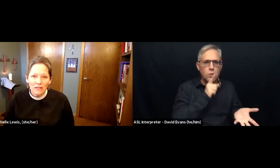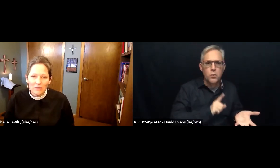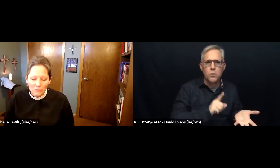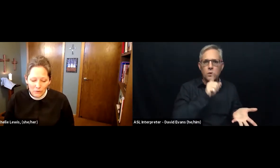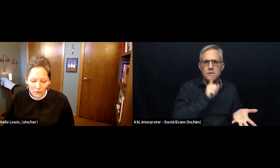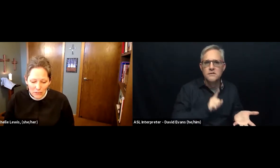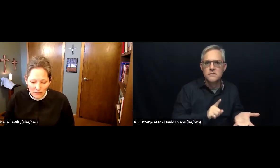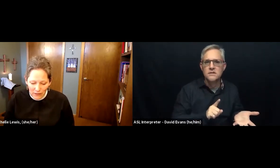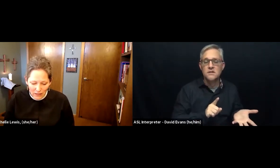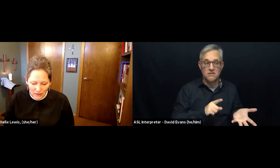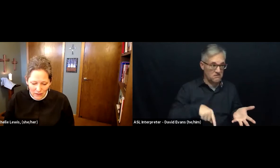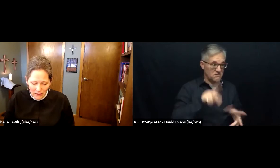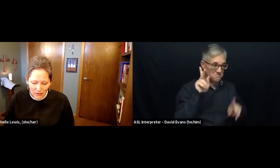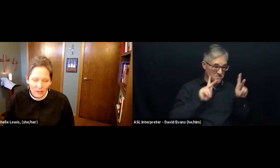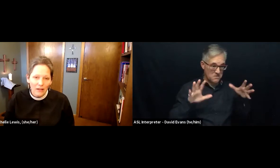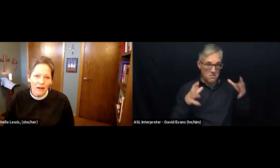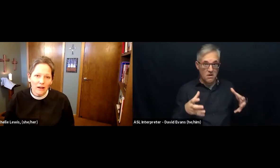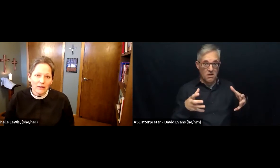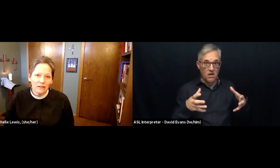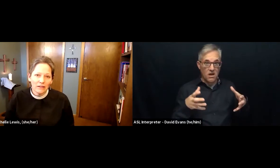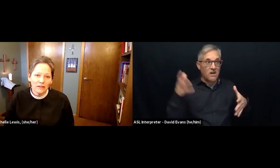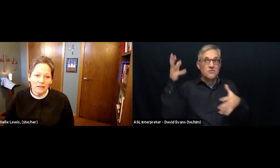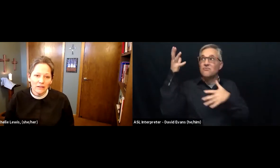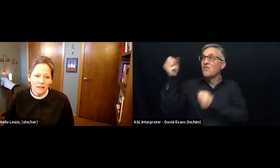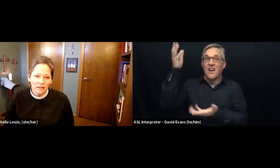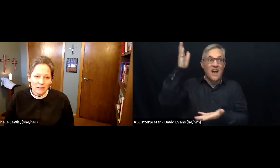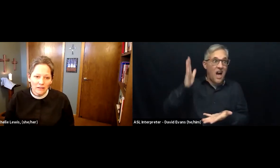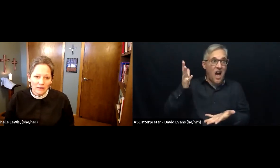they begin to lose faith in God.